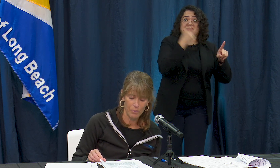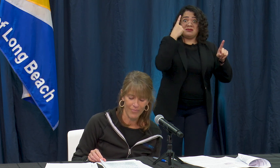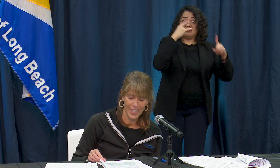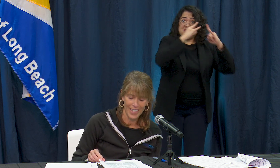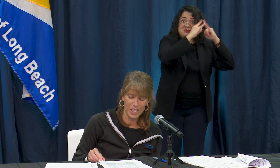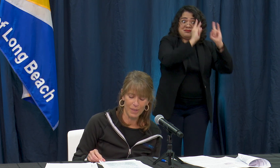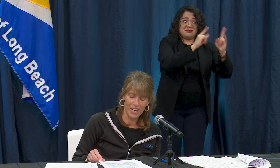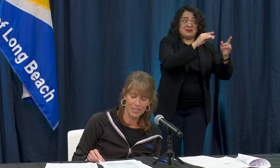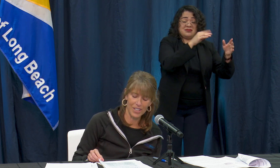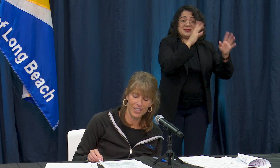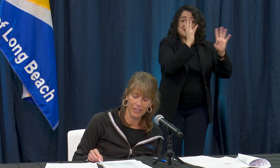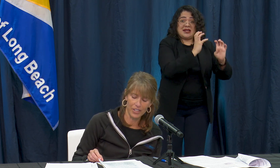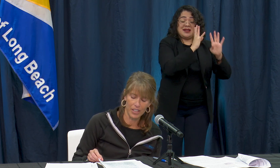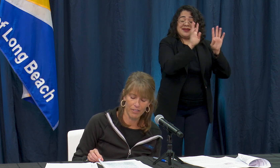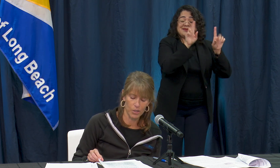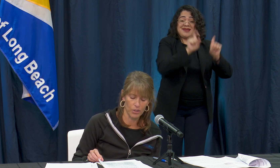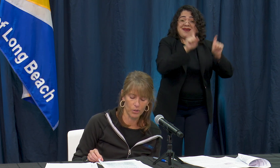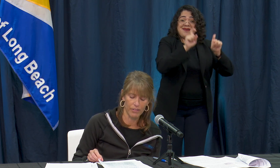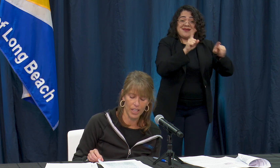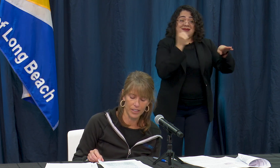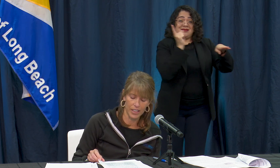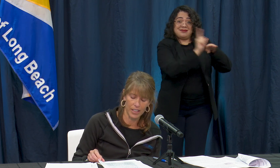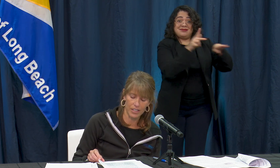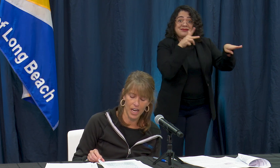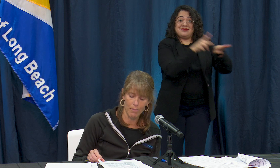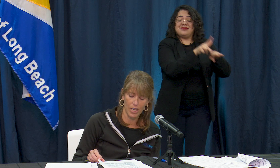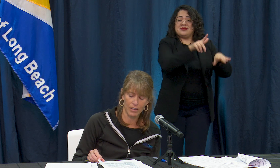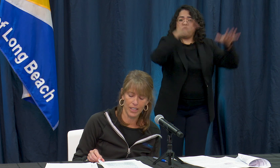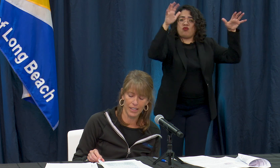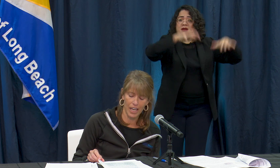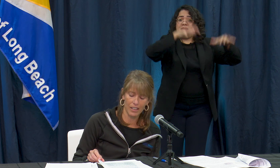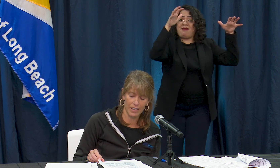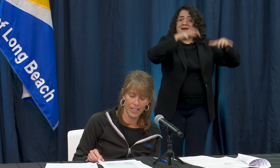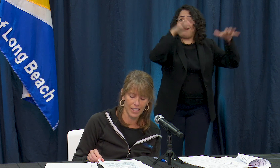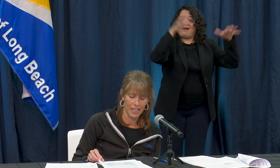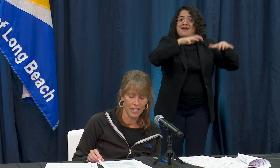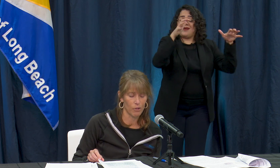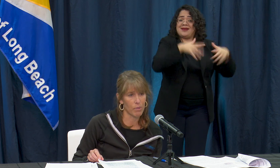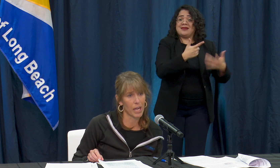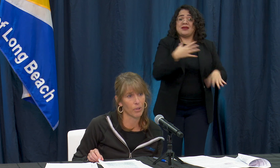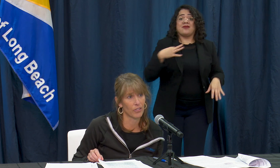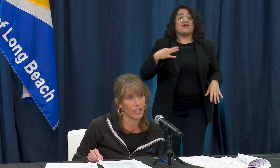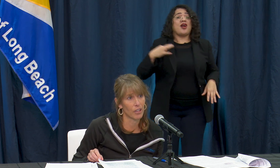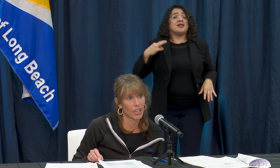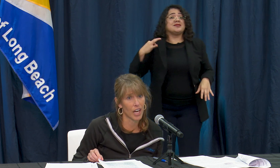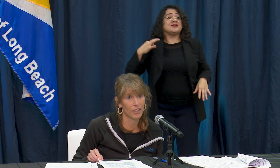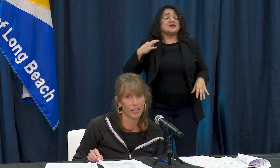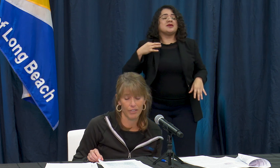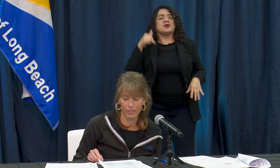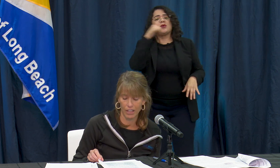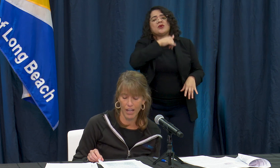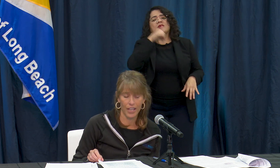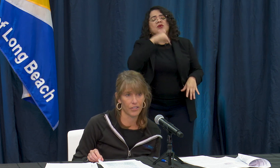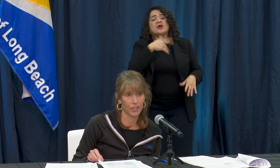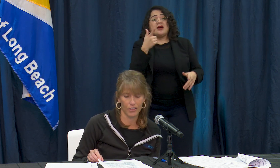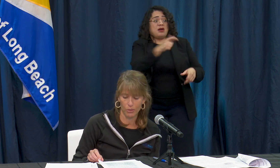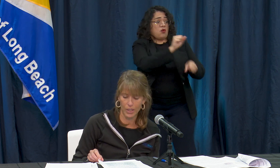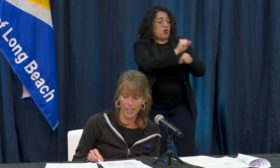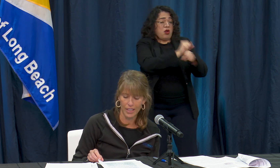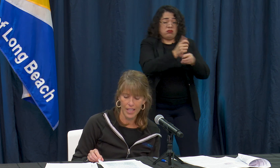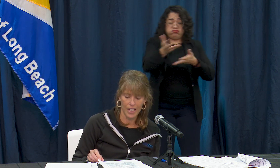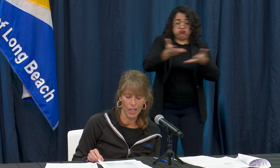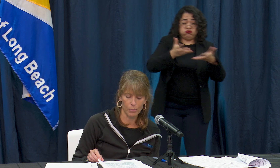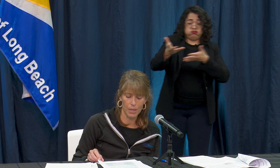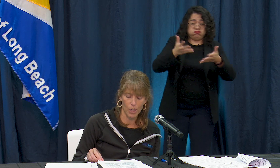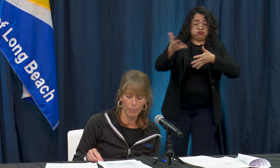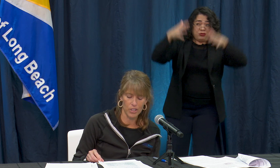there. It is because of these selfless individuals who are volunteering their time in our clinic that we've been able to see over 150 clients just this